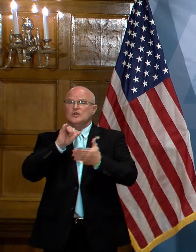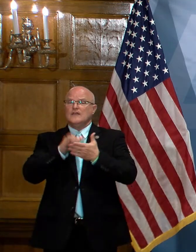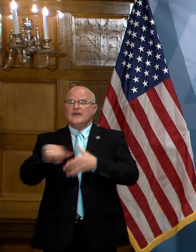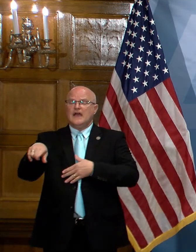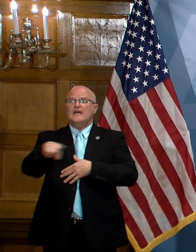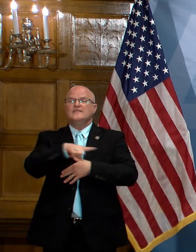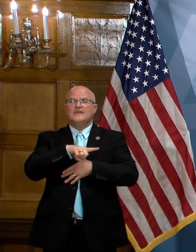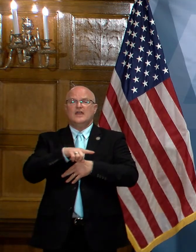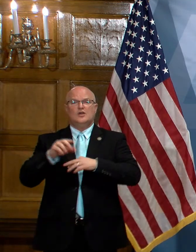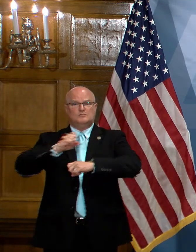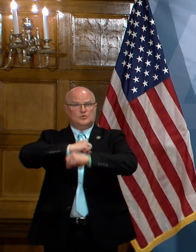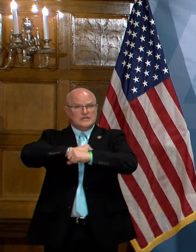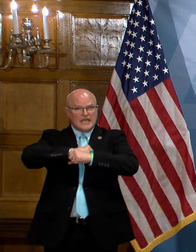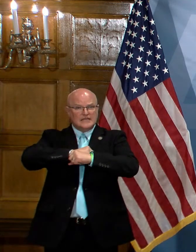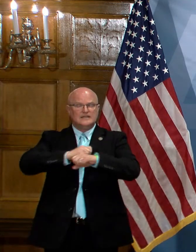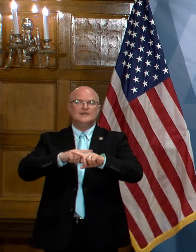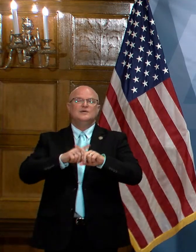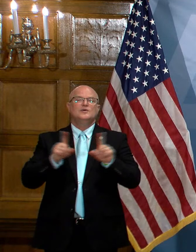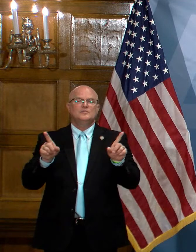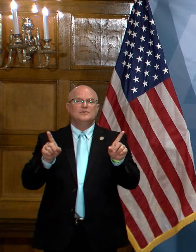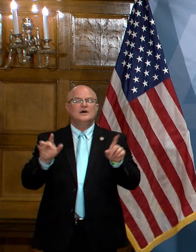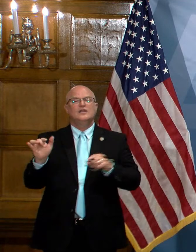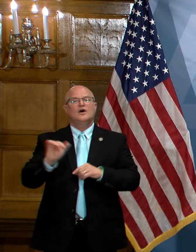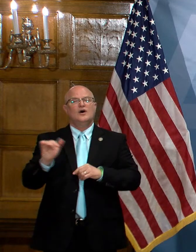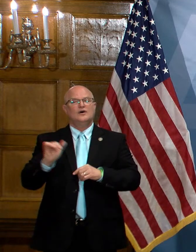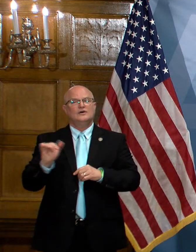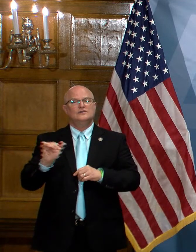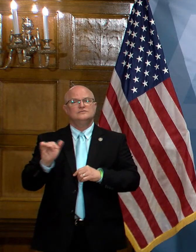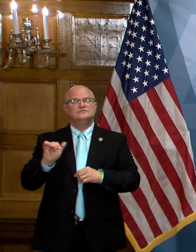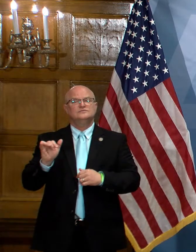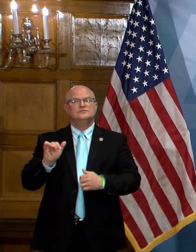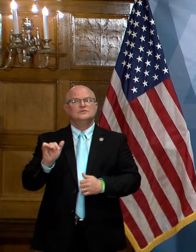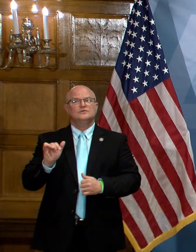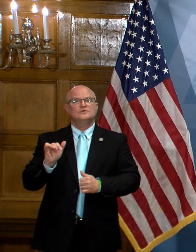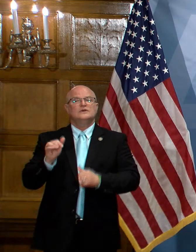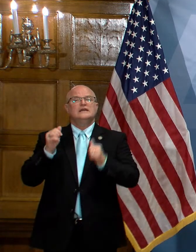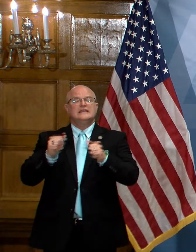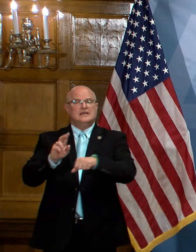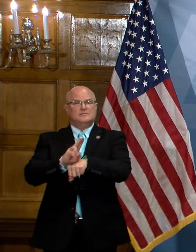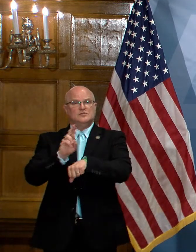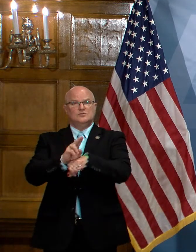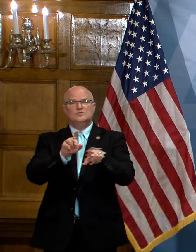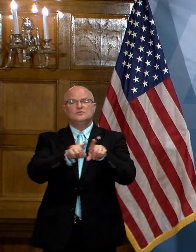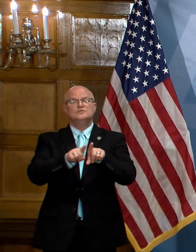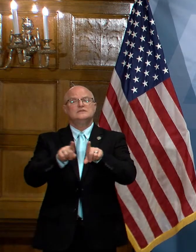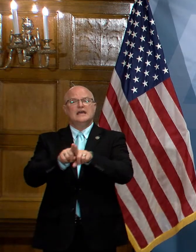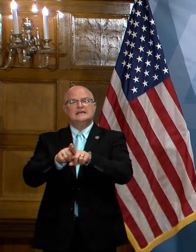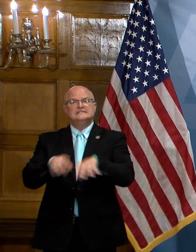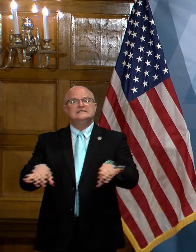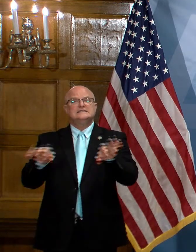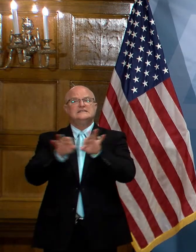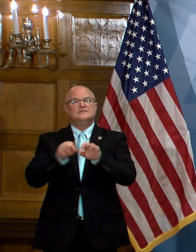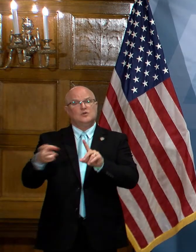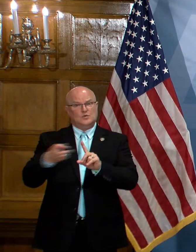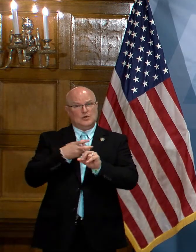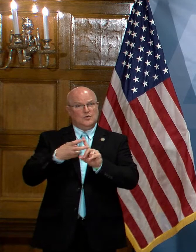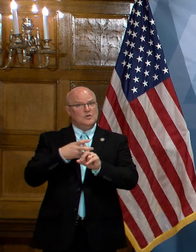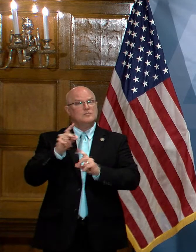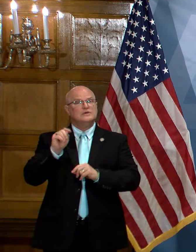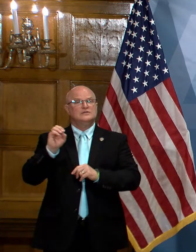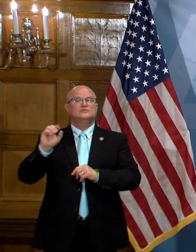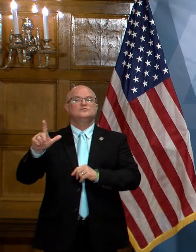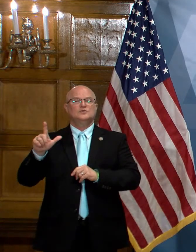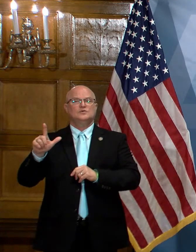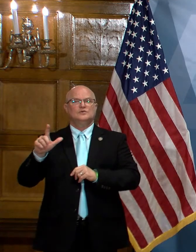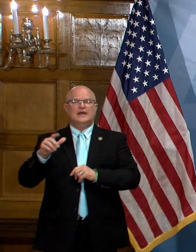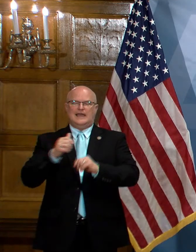they are adequately protected, but they also, it can be used as a significant recruitment tool